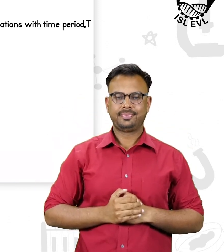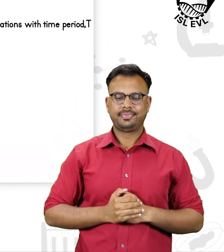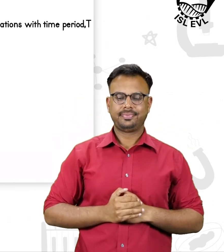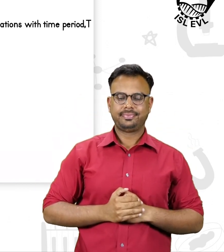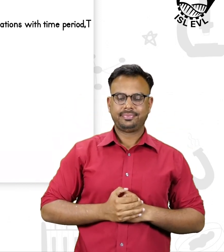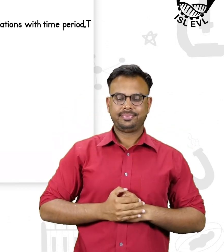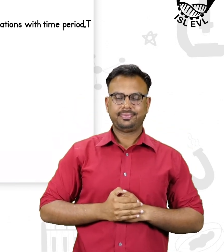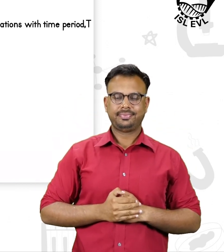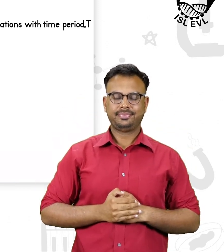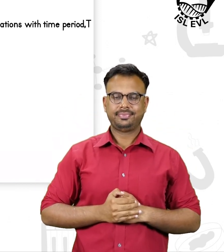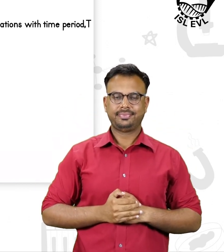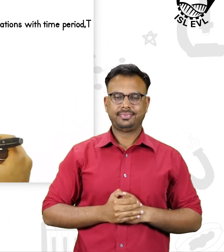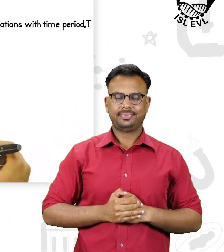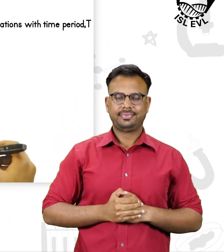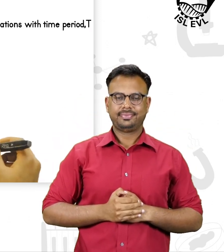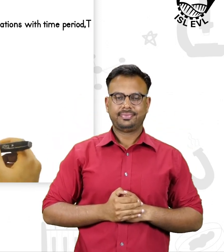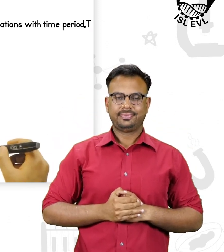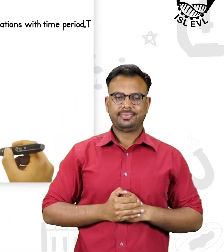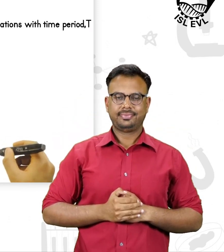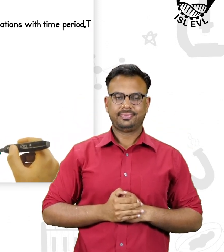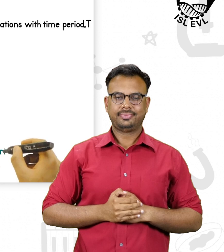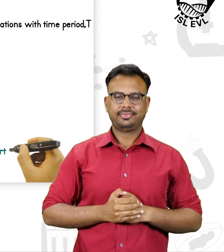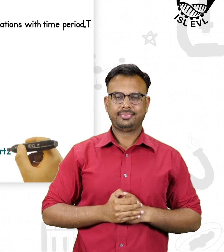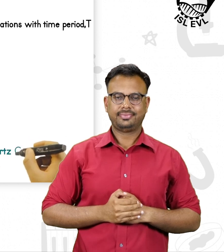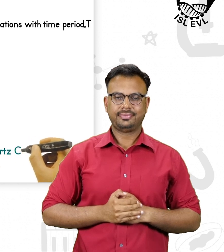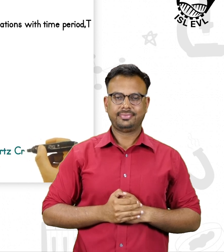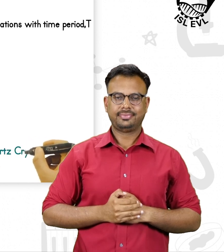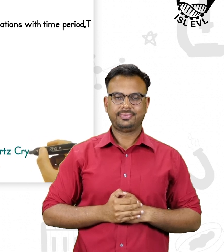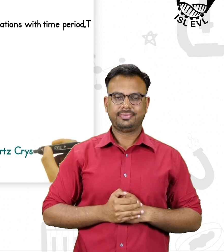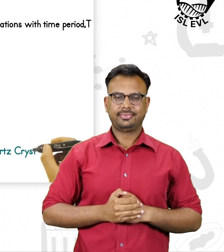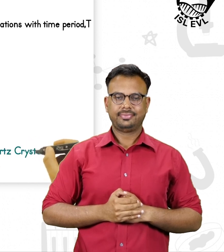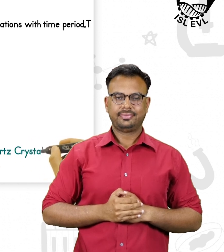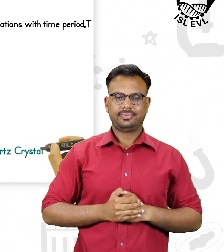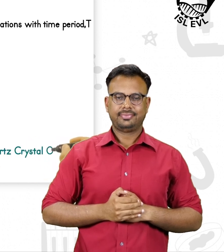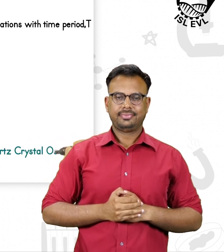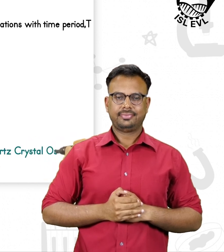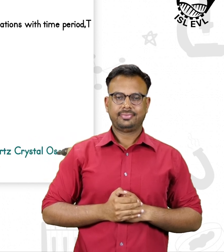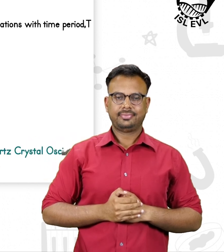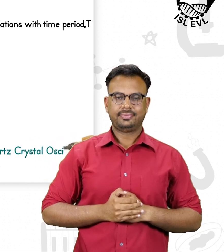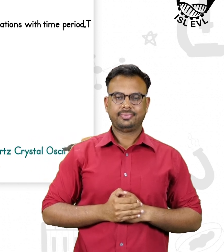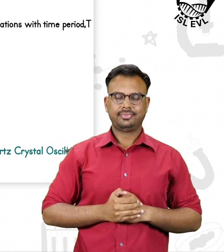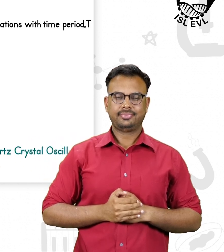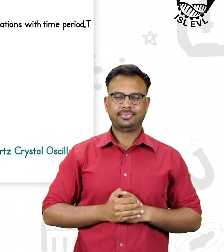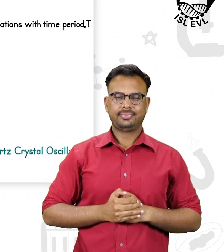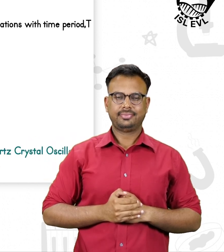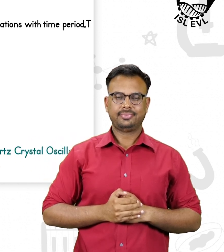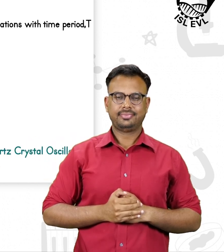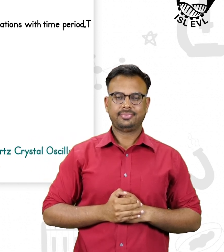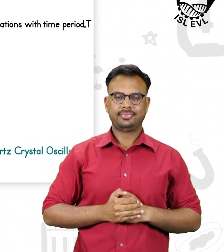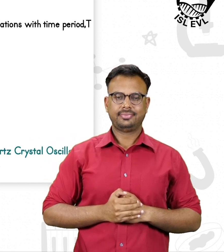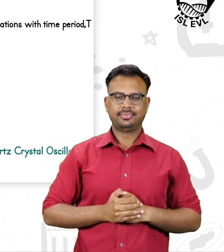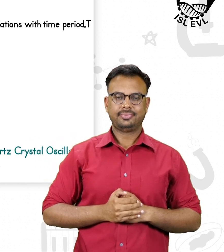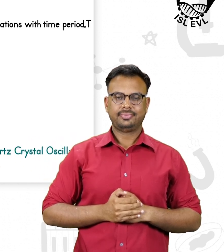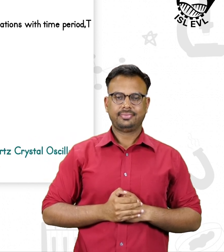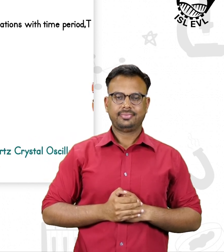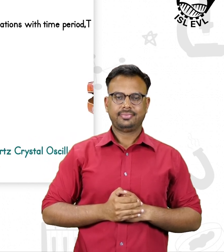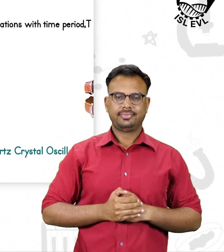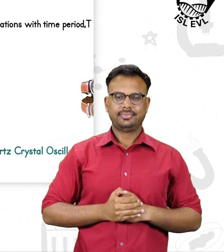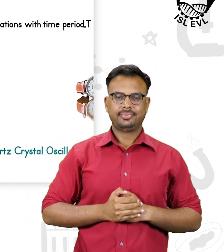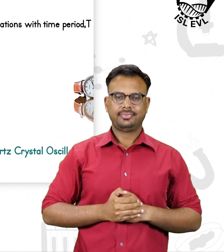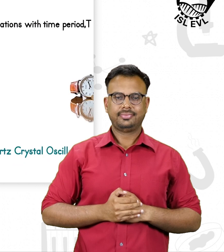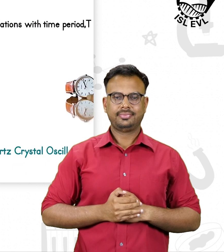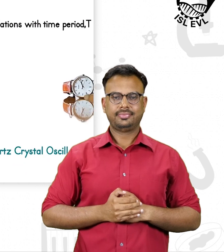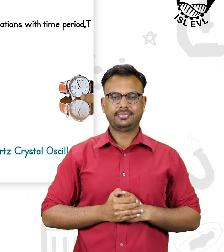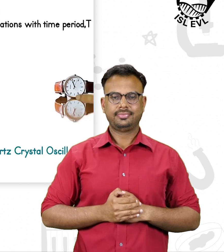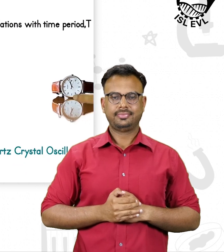Considering the length of the day to be constant, quartz crystal oscillators, which are commonly used in wristwatches and wall clocks, it is